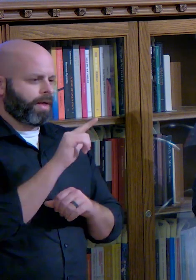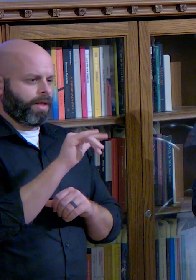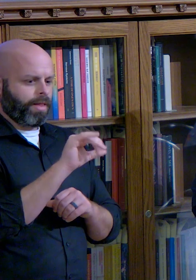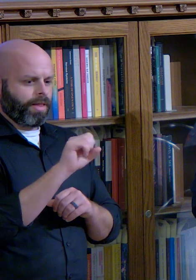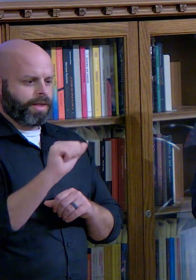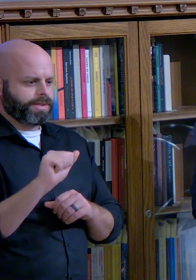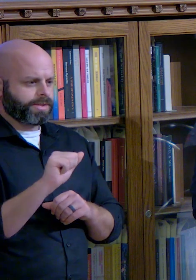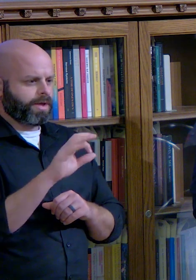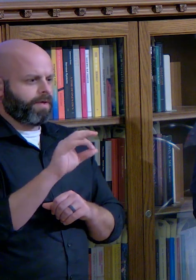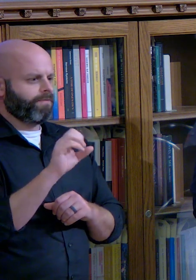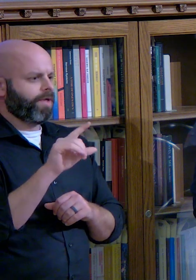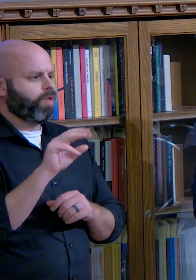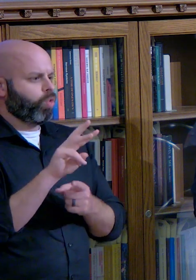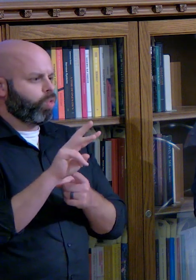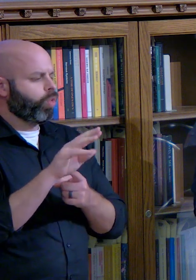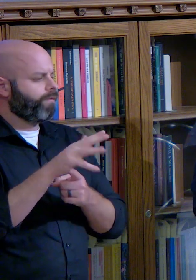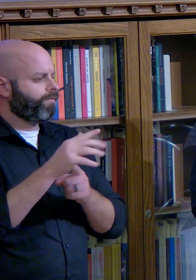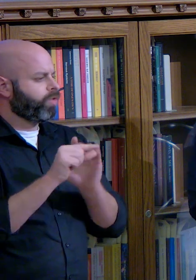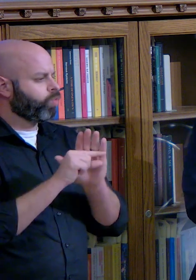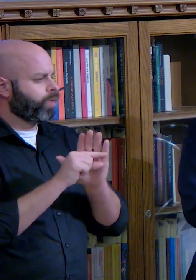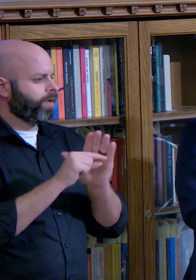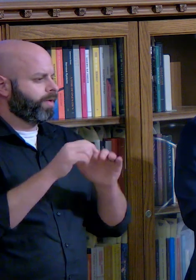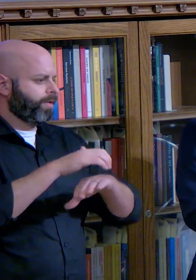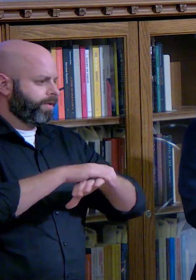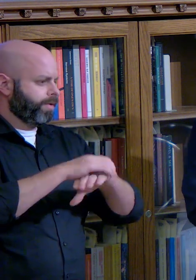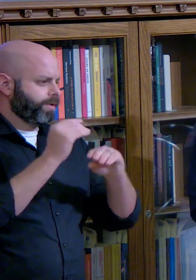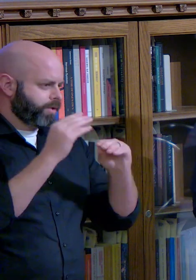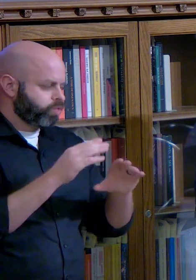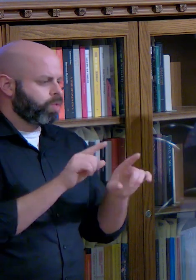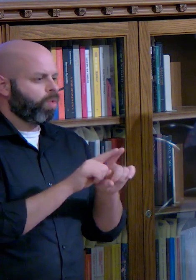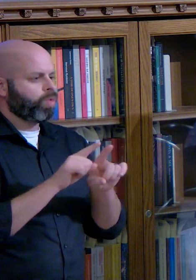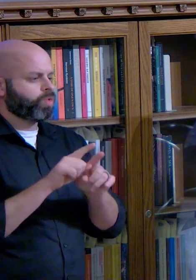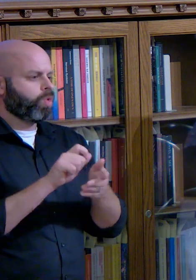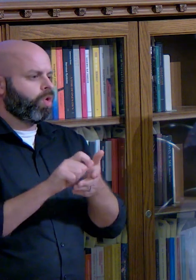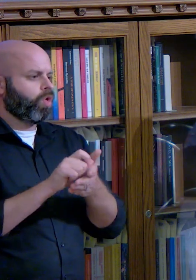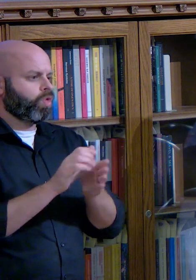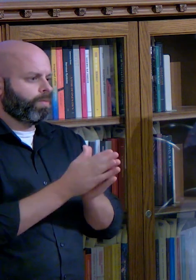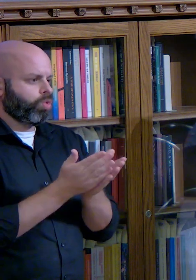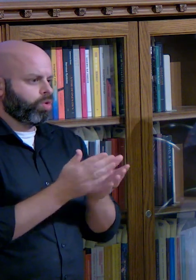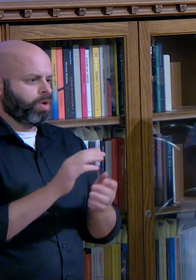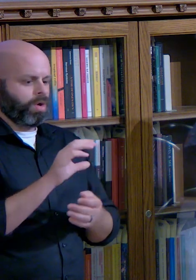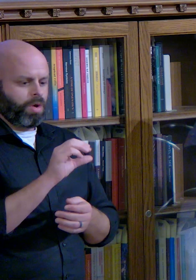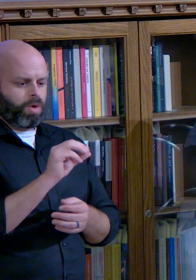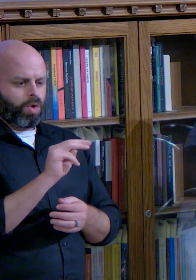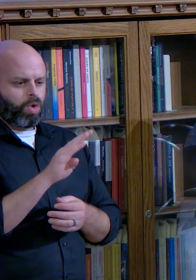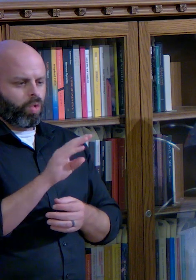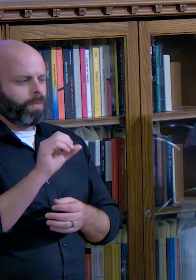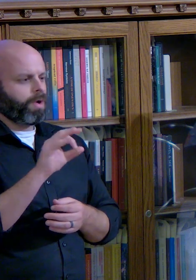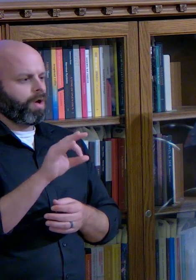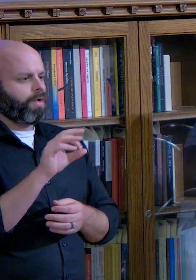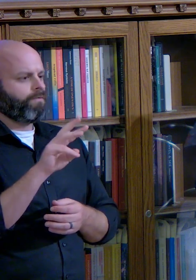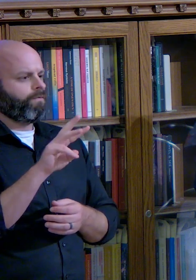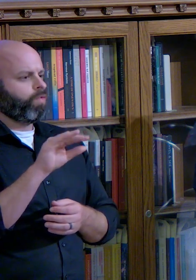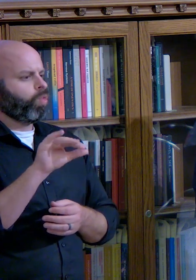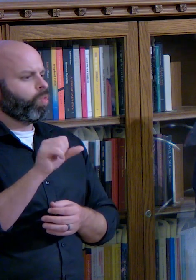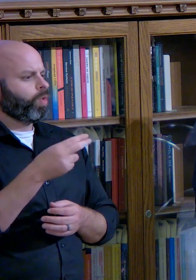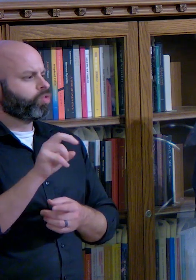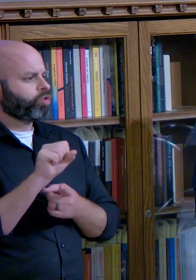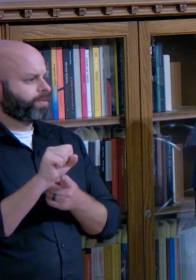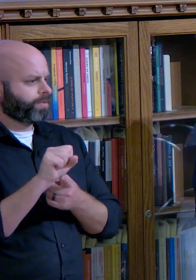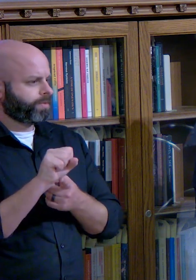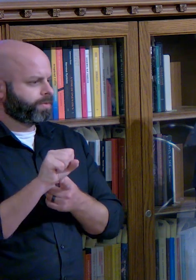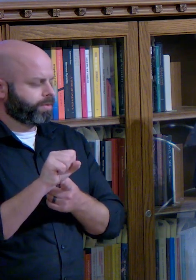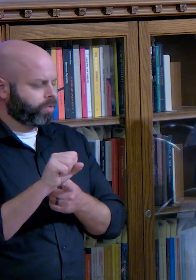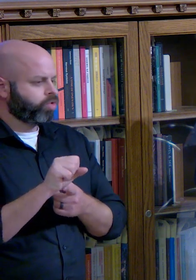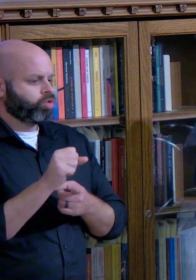Stringfellow who's a fifth grade English teacher and also the author of the book a comb of wishes she shared this with